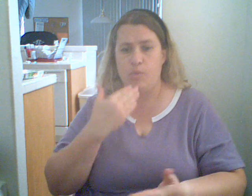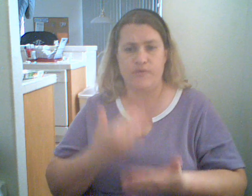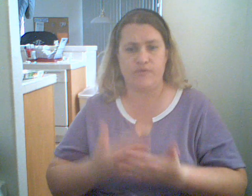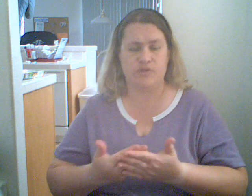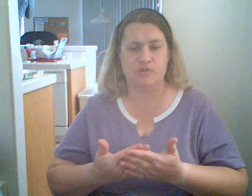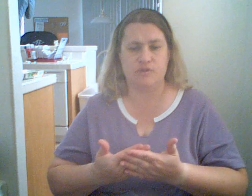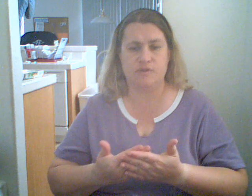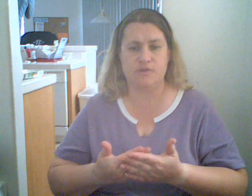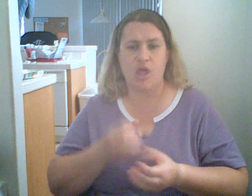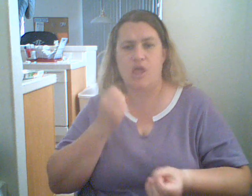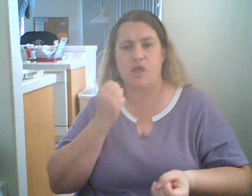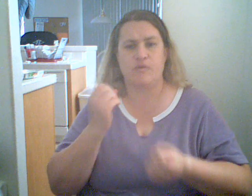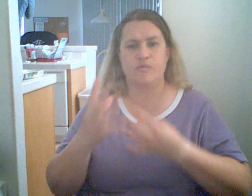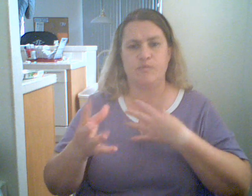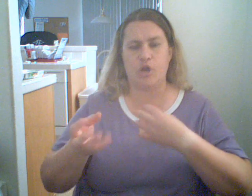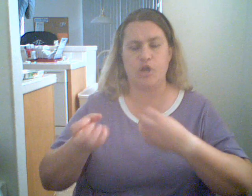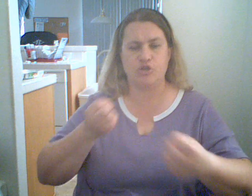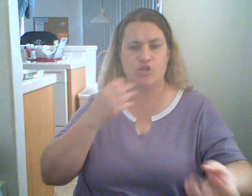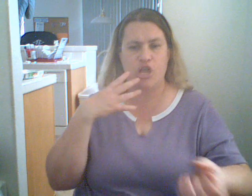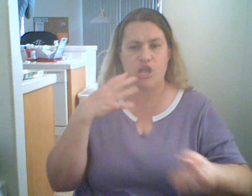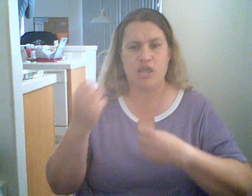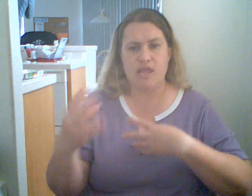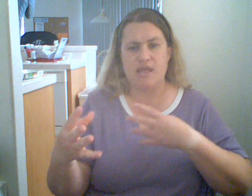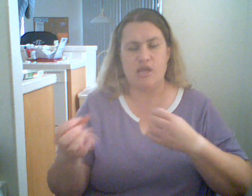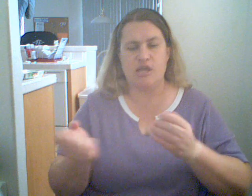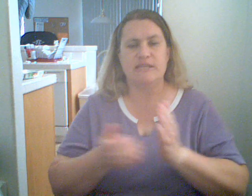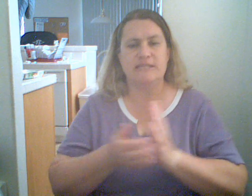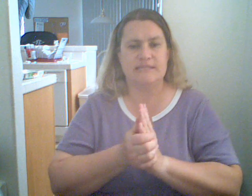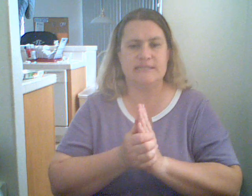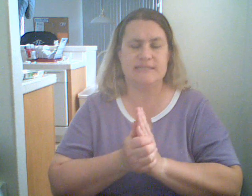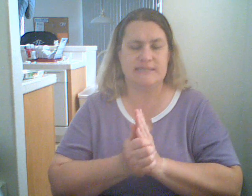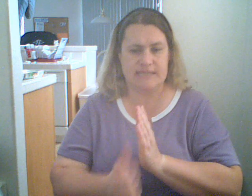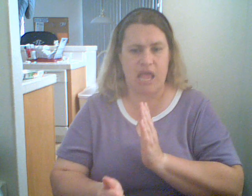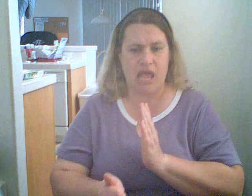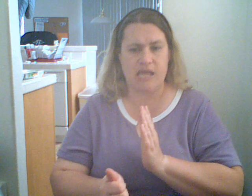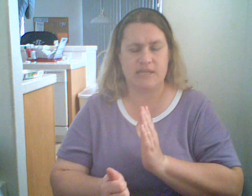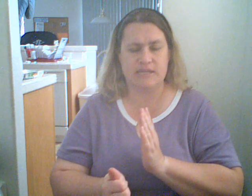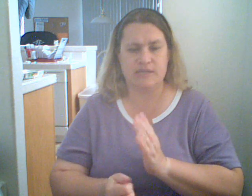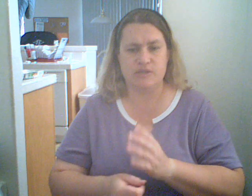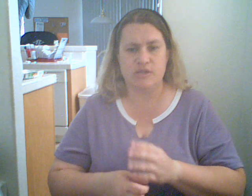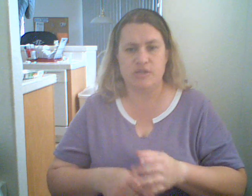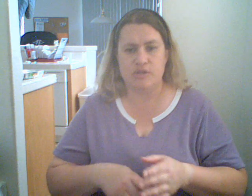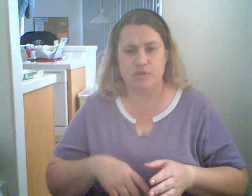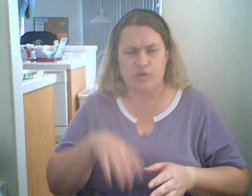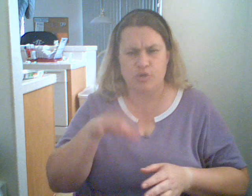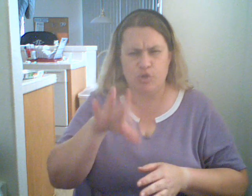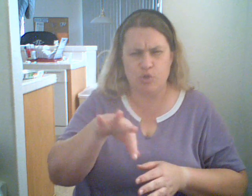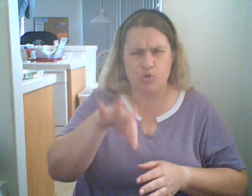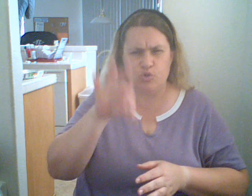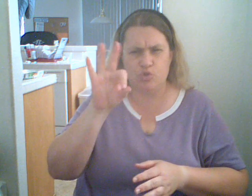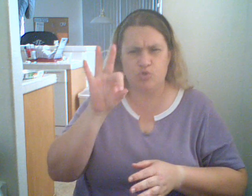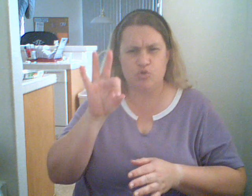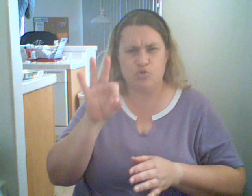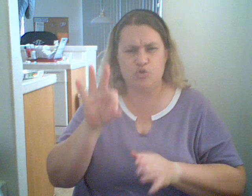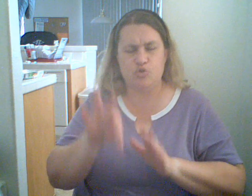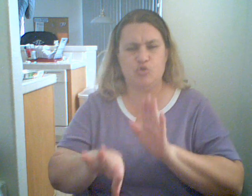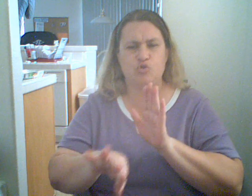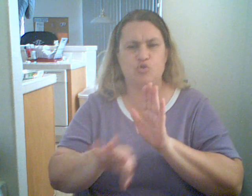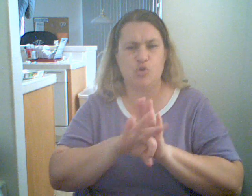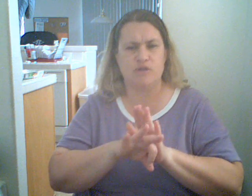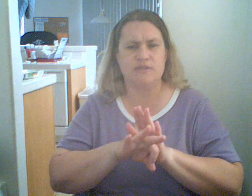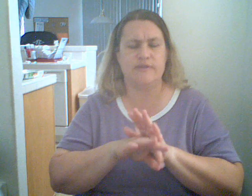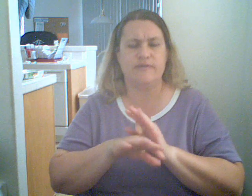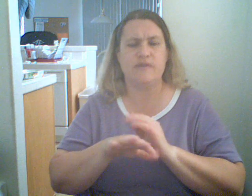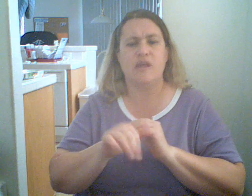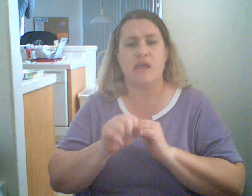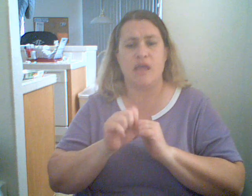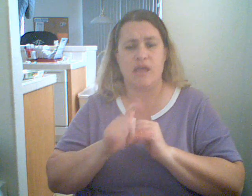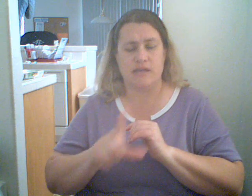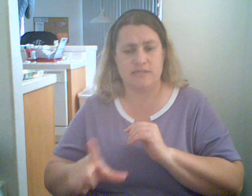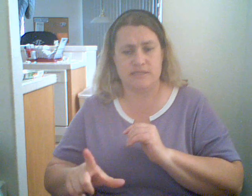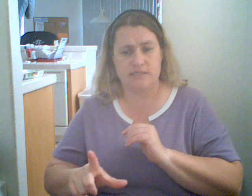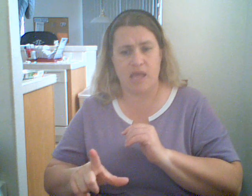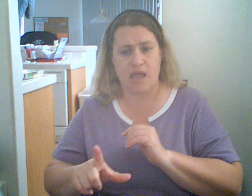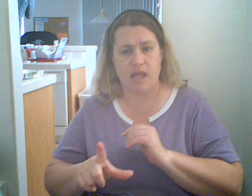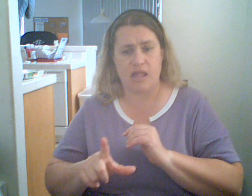expressive interpreting tasks, including choice of sign vocabulary, use of sign modification to